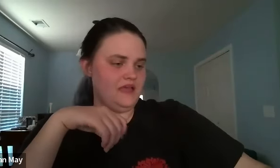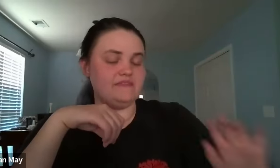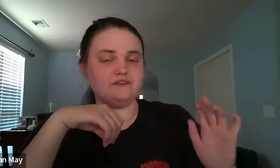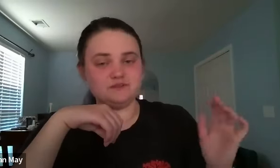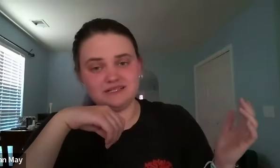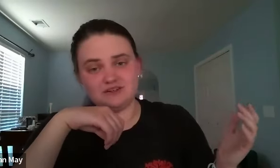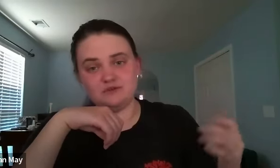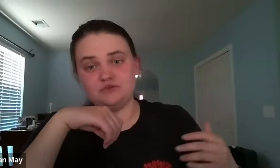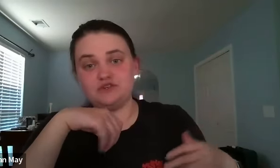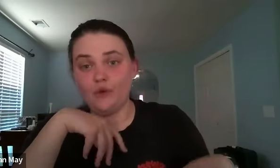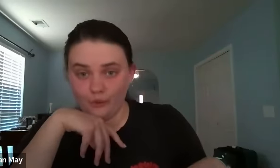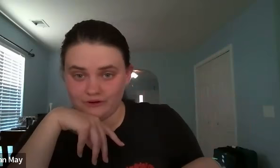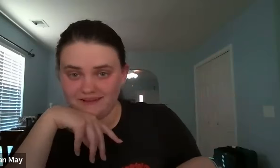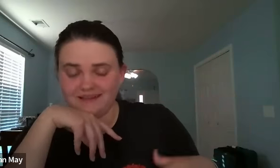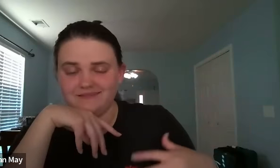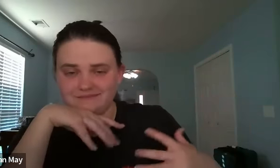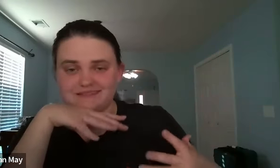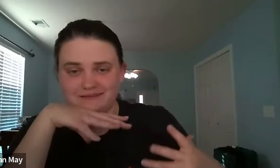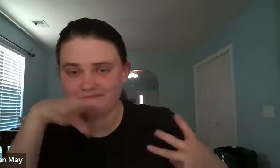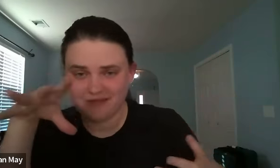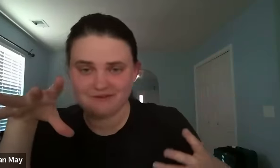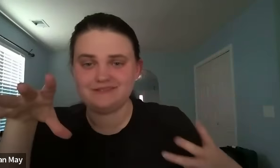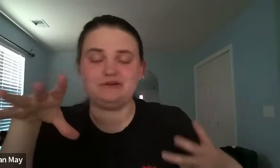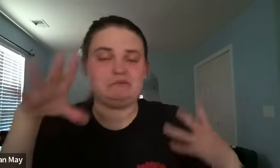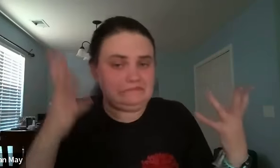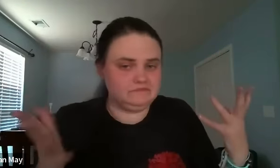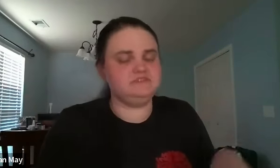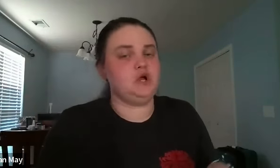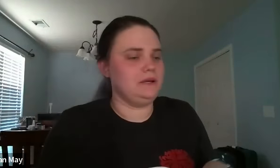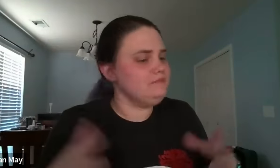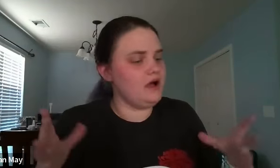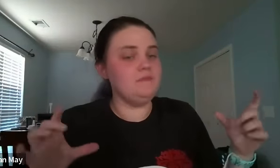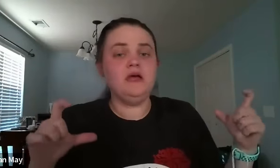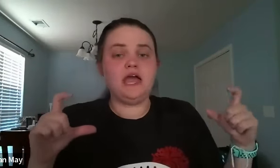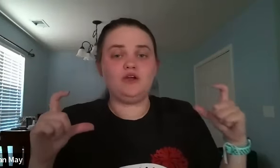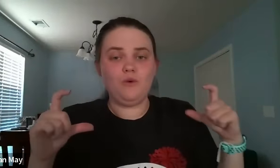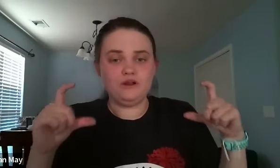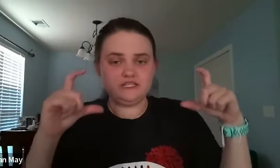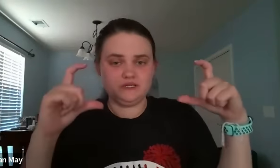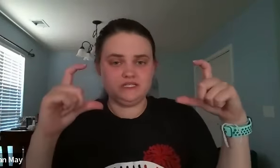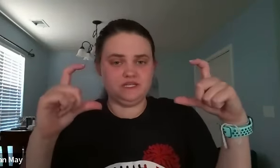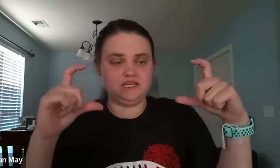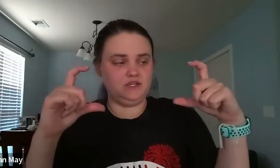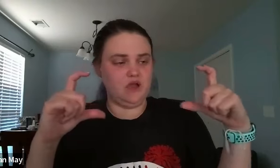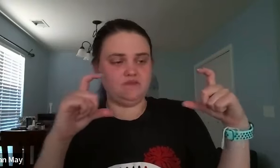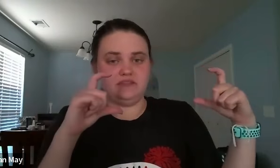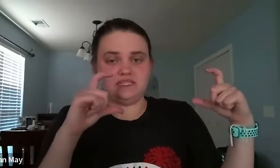And the first one I started with was corn. That's like my favorite. So sorry. And corn is going to be, you have it like this and